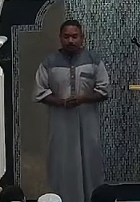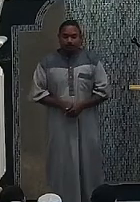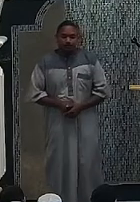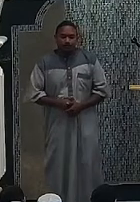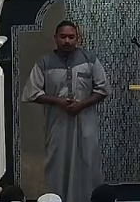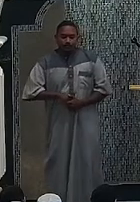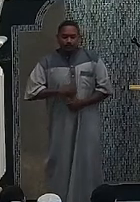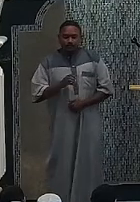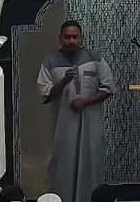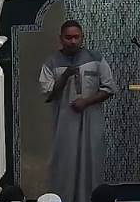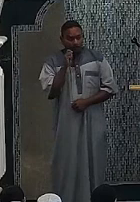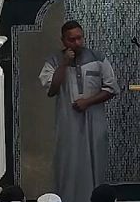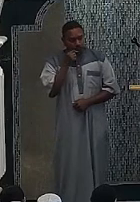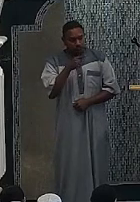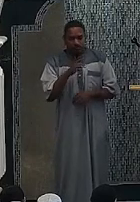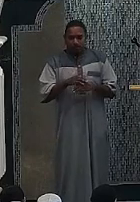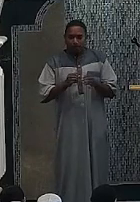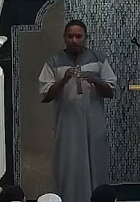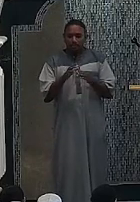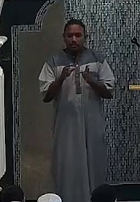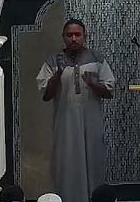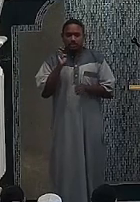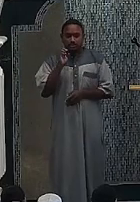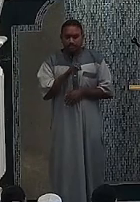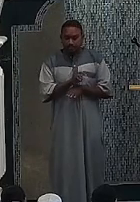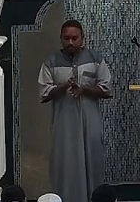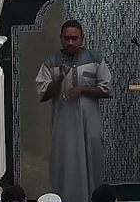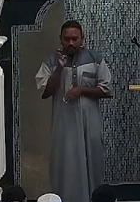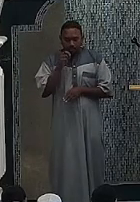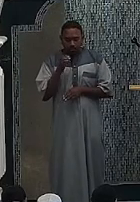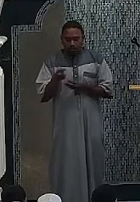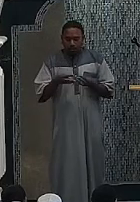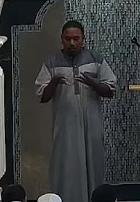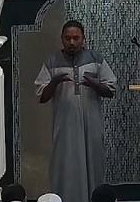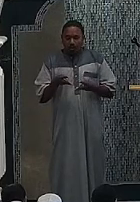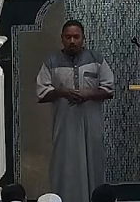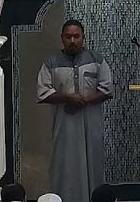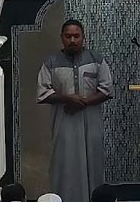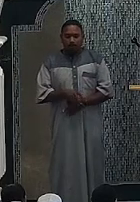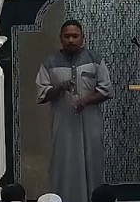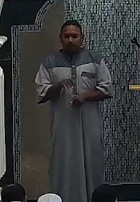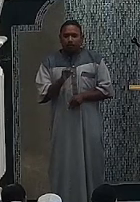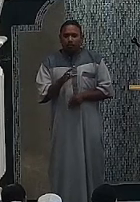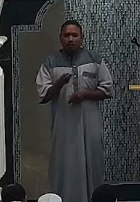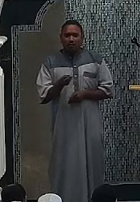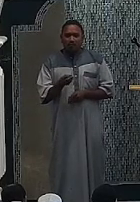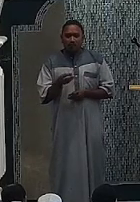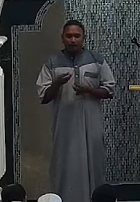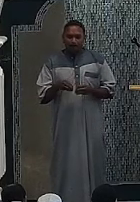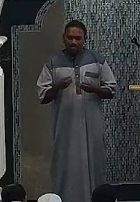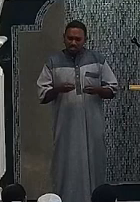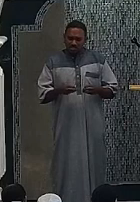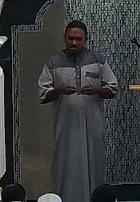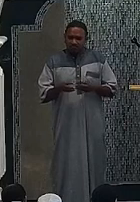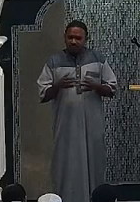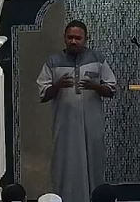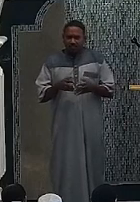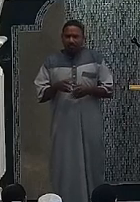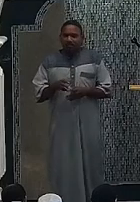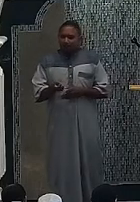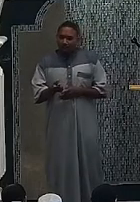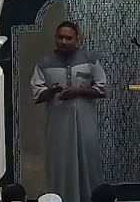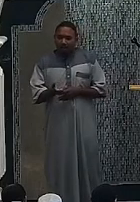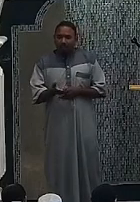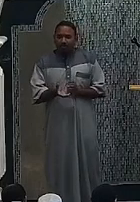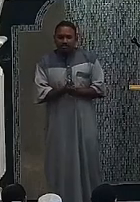and assist, and people who have businesses to try and assist financially. We also run a